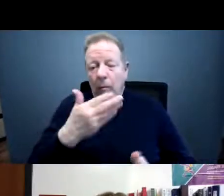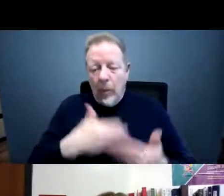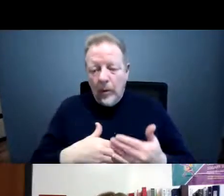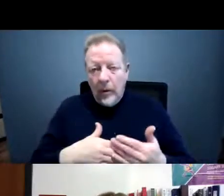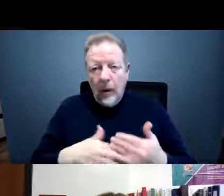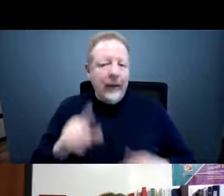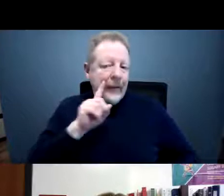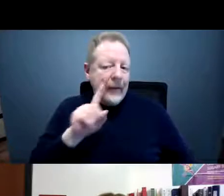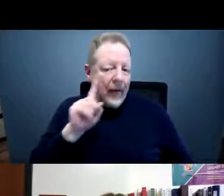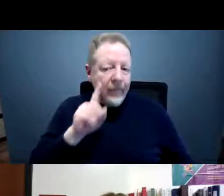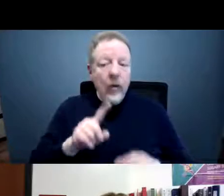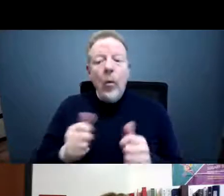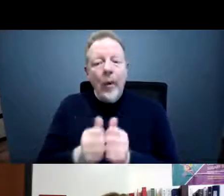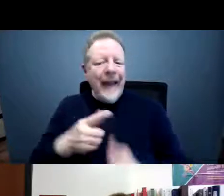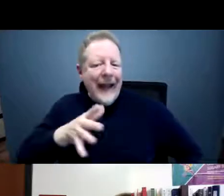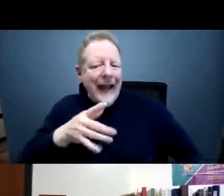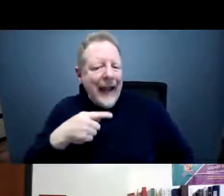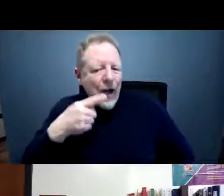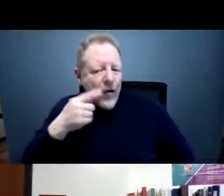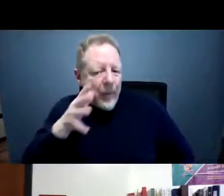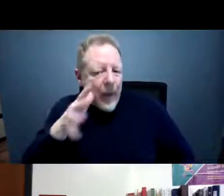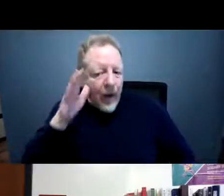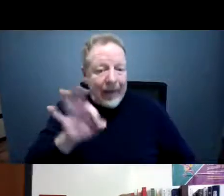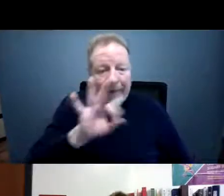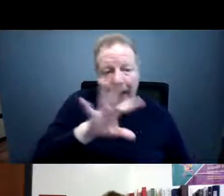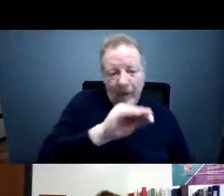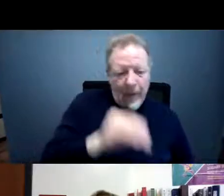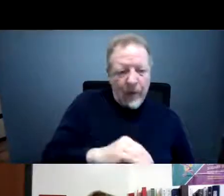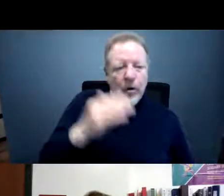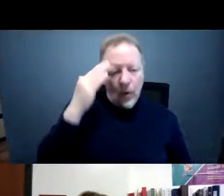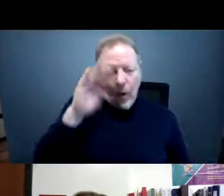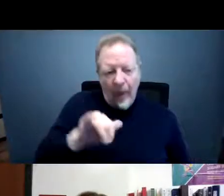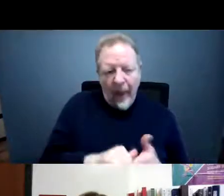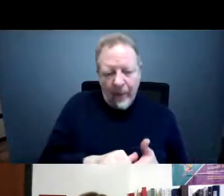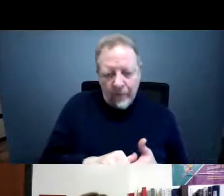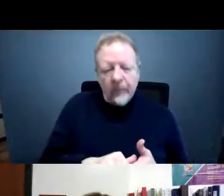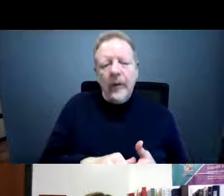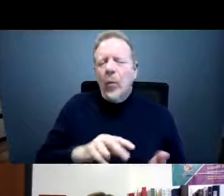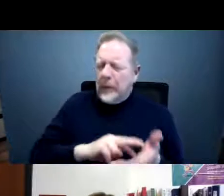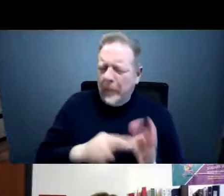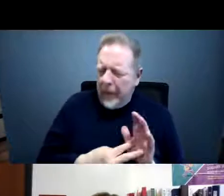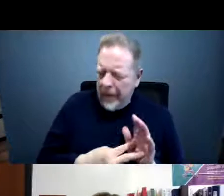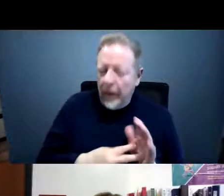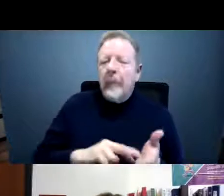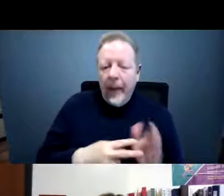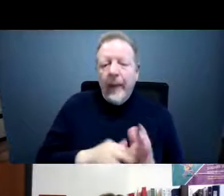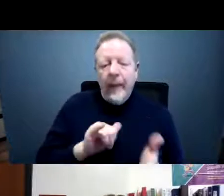are born to hearing parents. 95% of parents knew that. And what does that mean? That means that there are unique